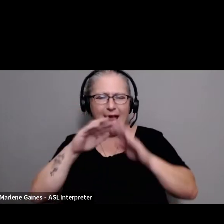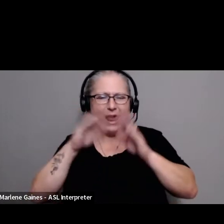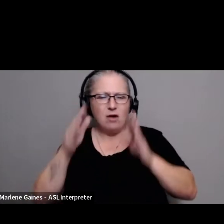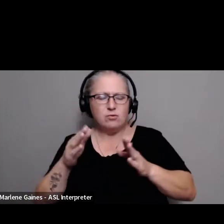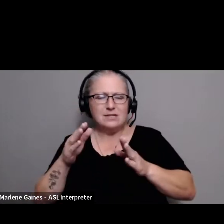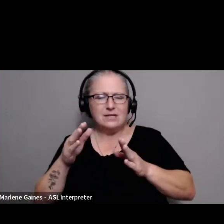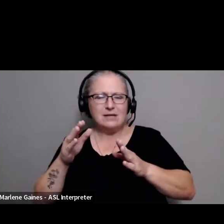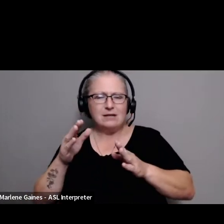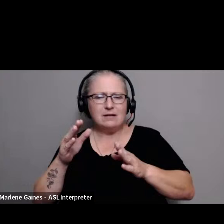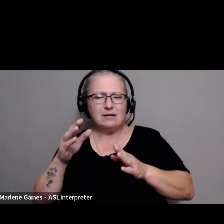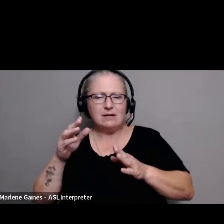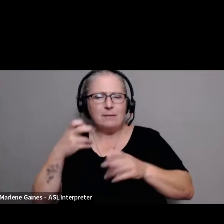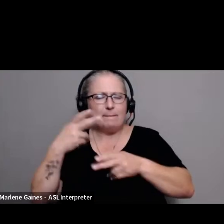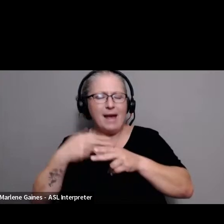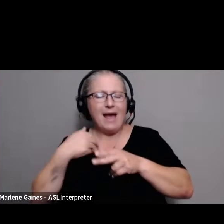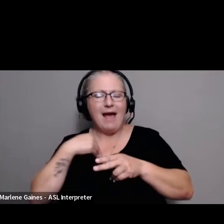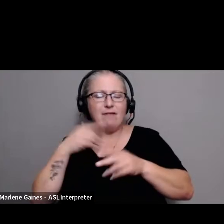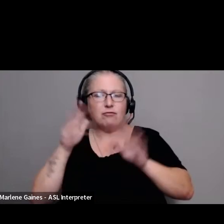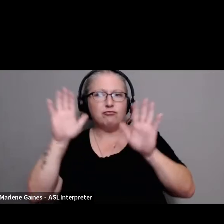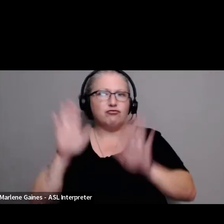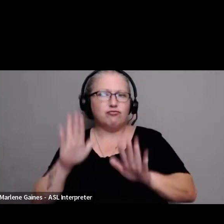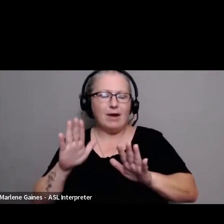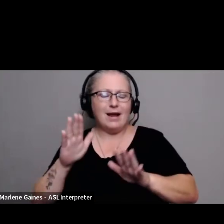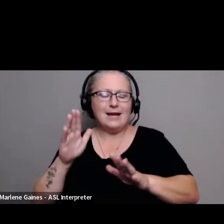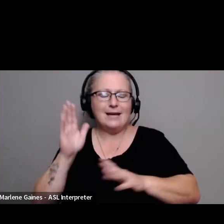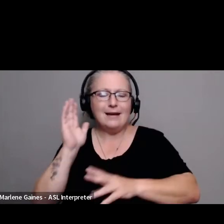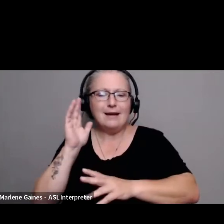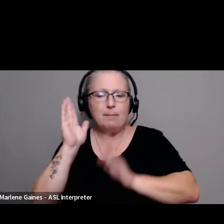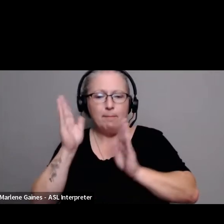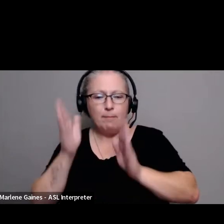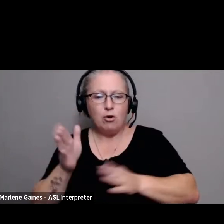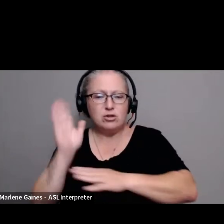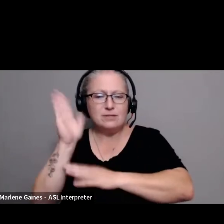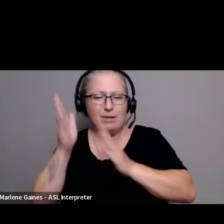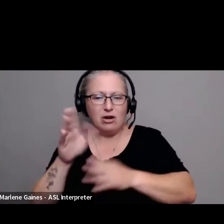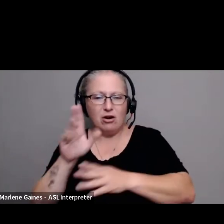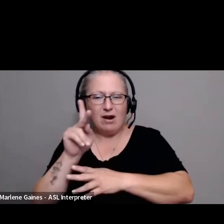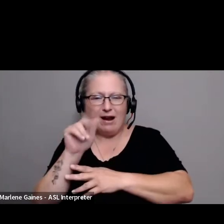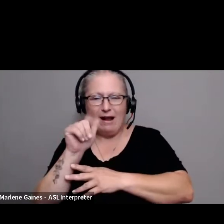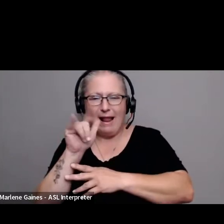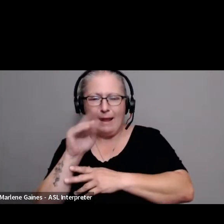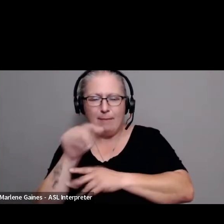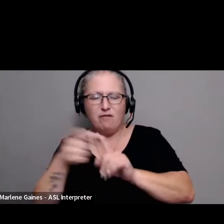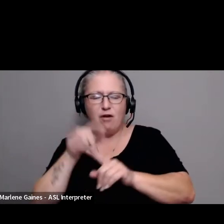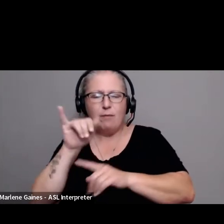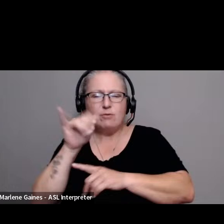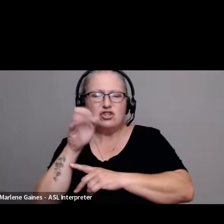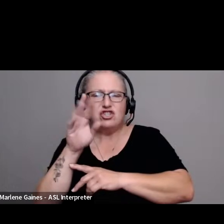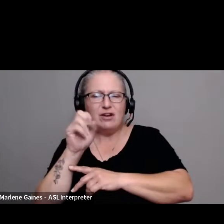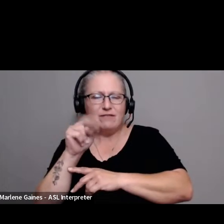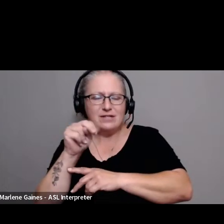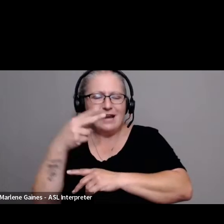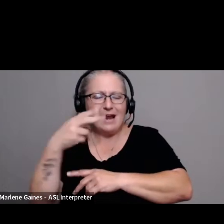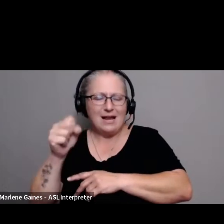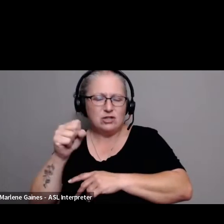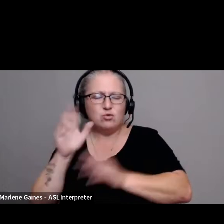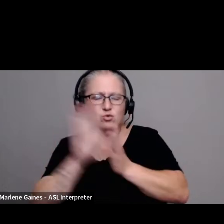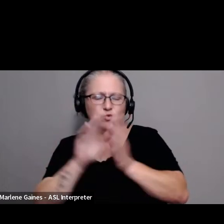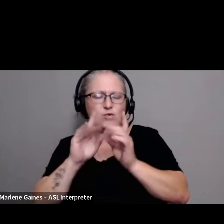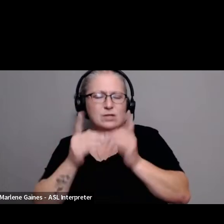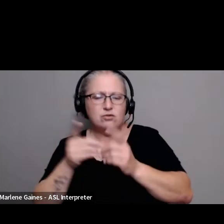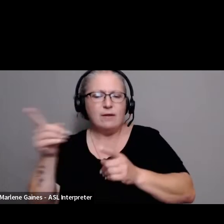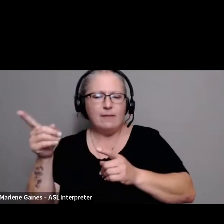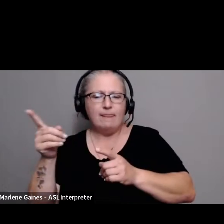just wanted to mention, we had a really great guest speaker today, Kalima. She's from the Jefferson High School District. So they talked about